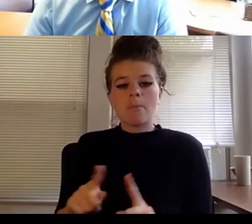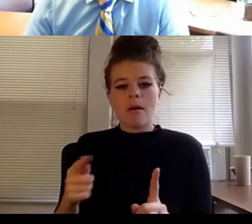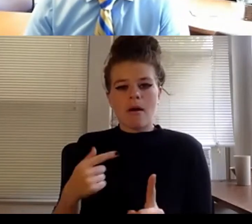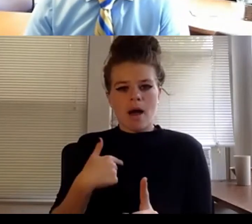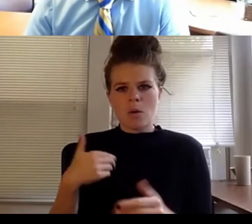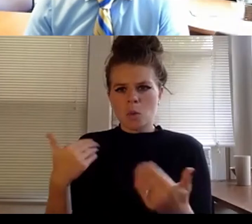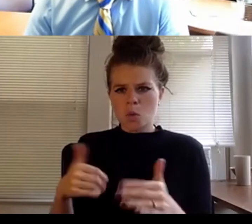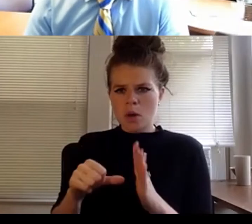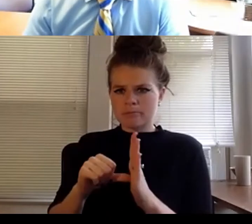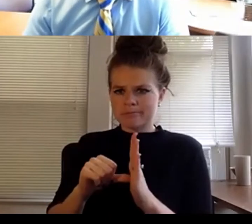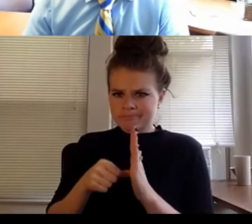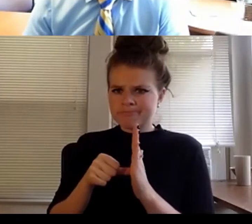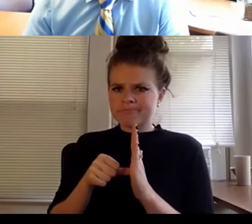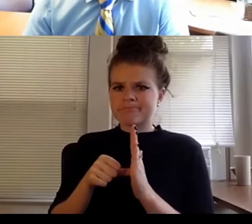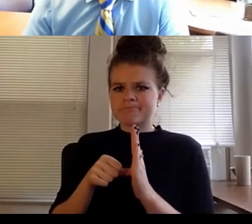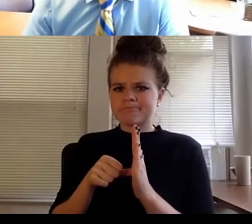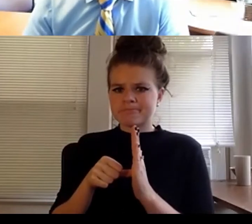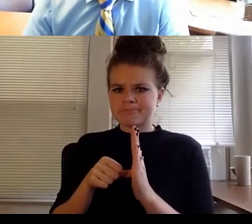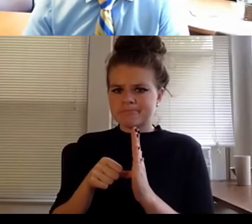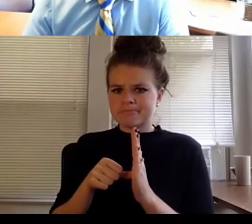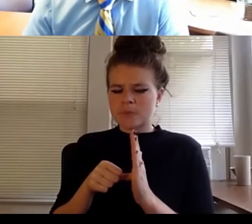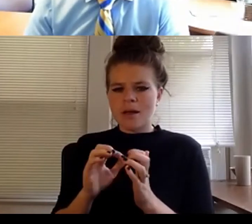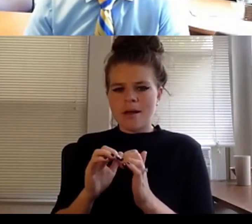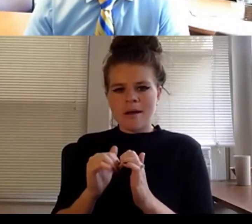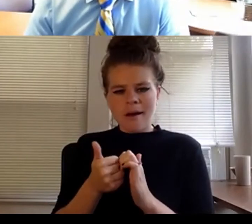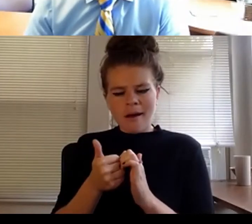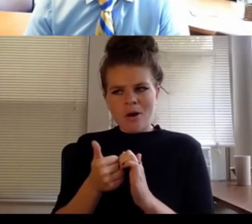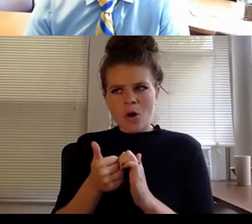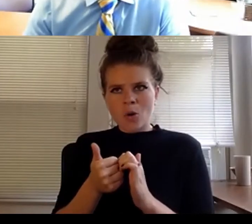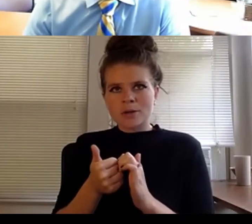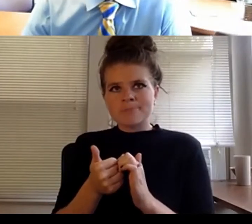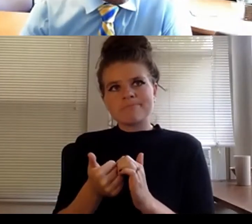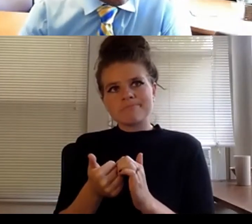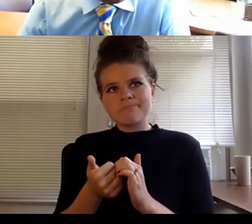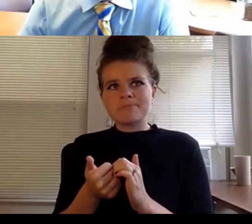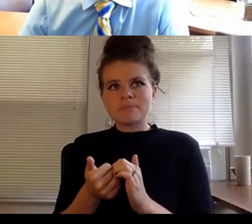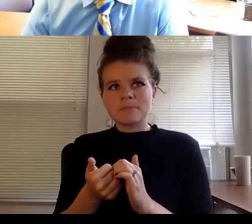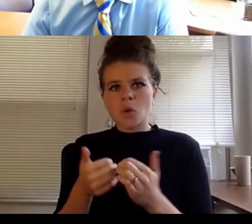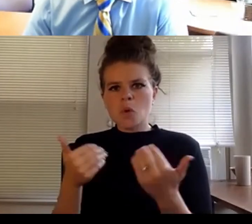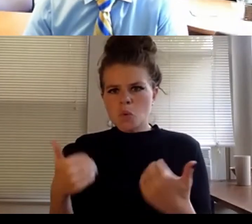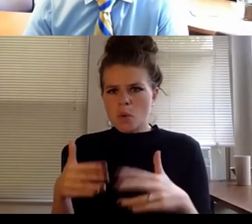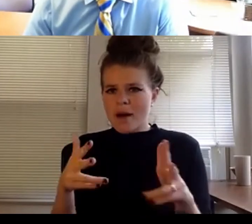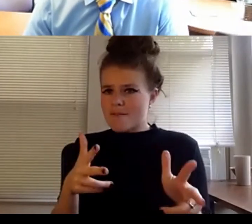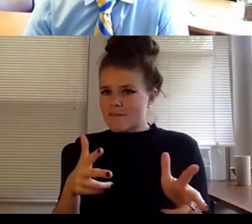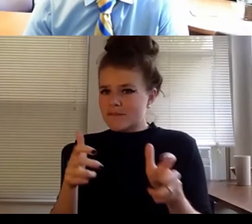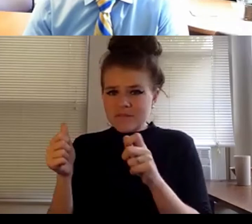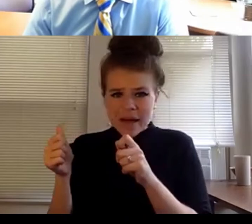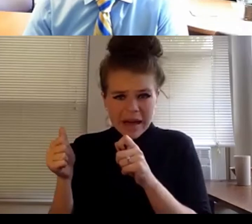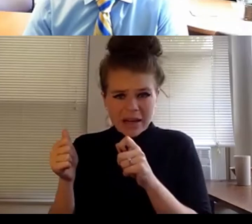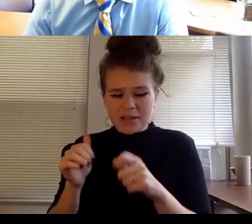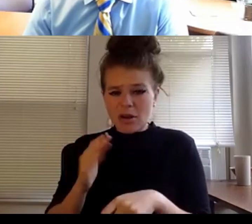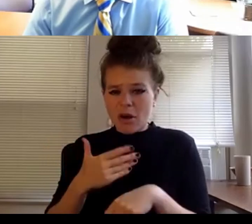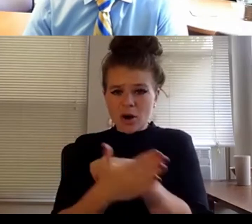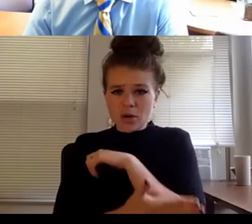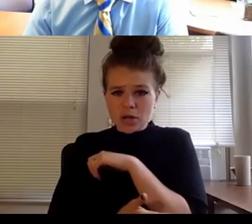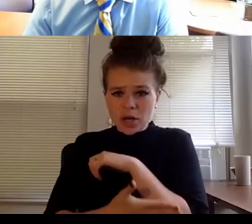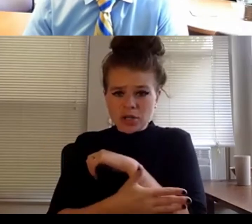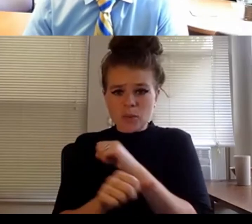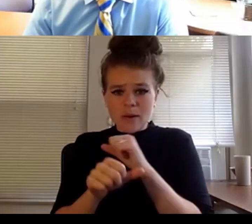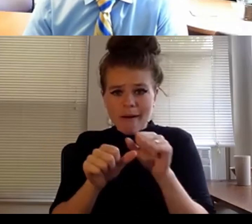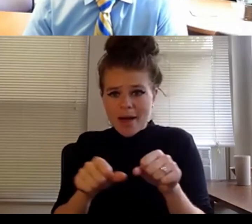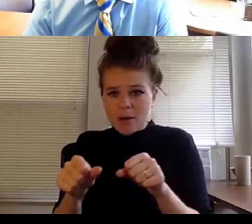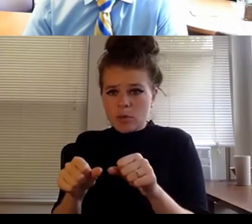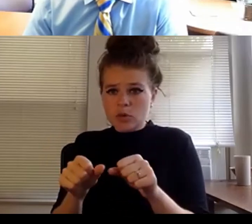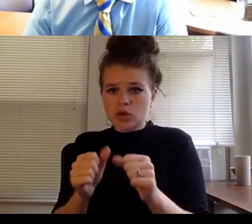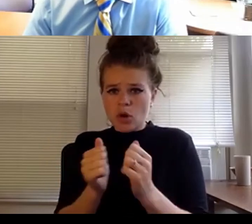impressed by how fast our country was able to develop